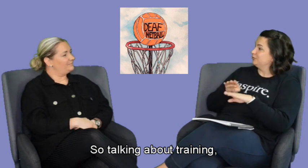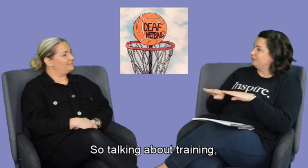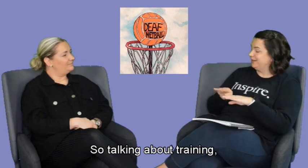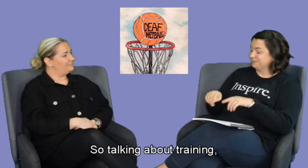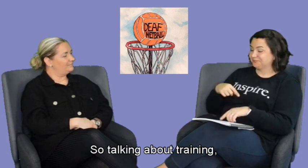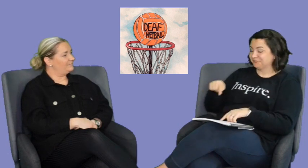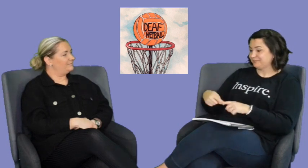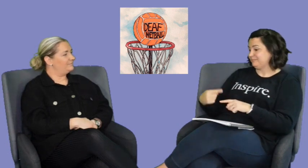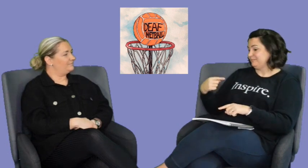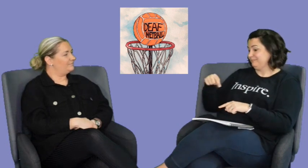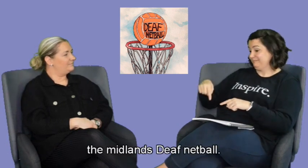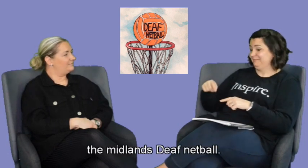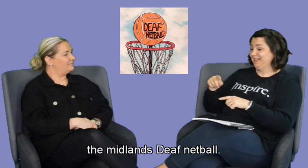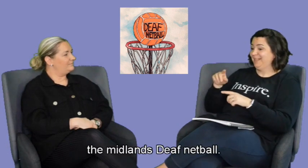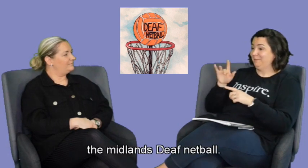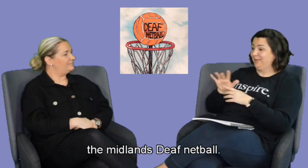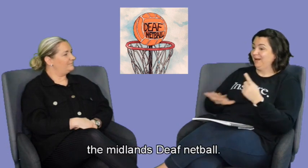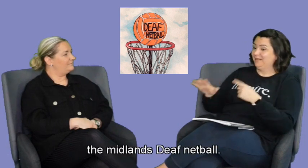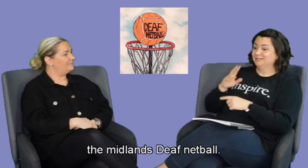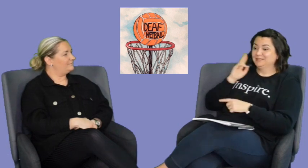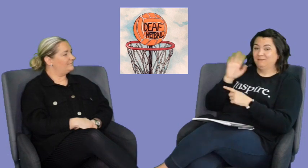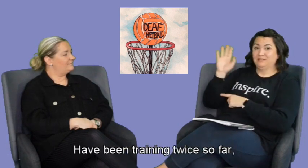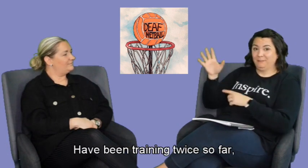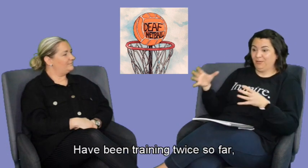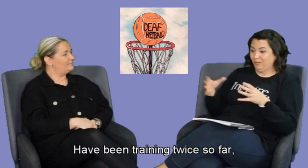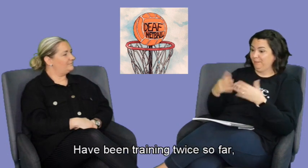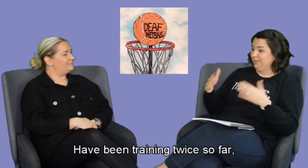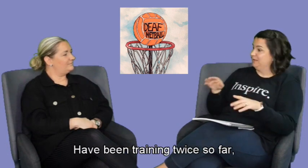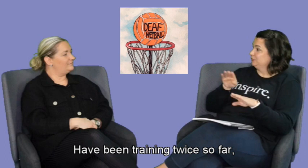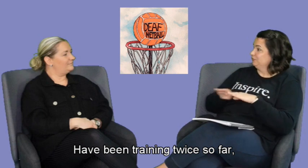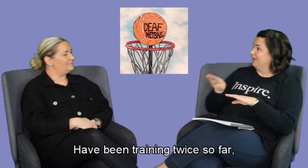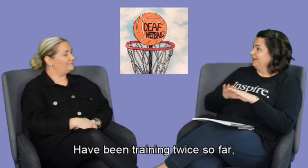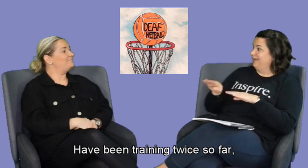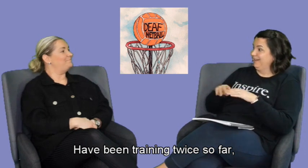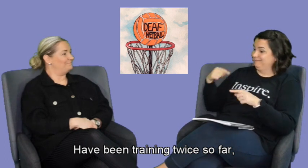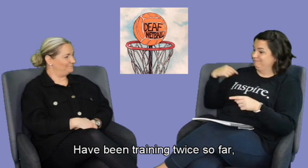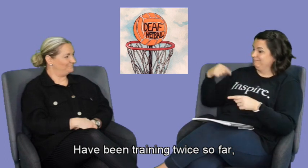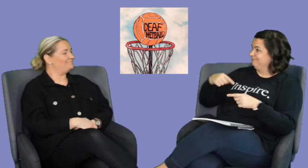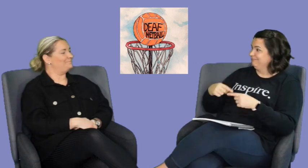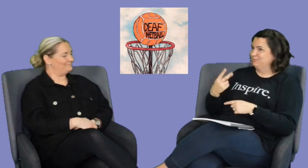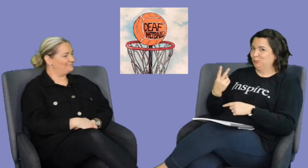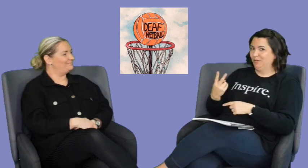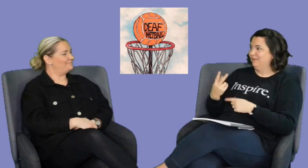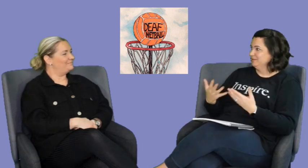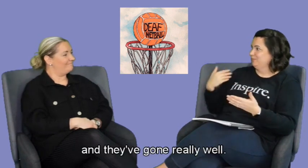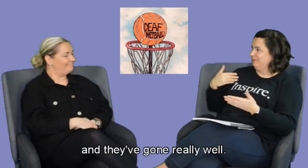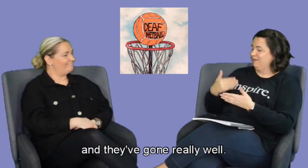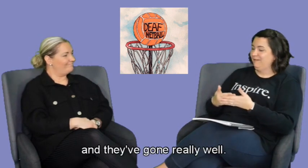training, the Midlands Deaf Netball have been training twice so far, and they've gone really